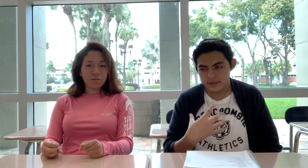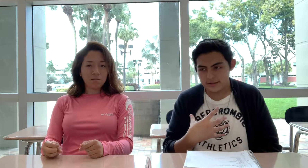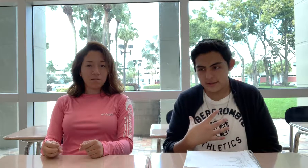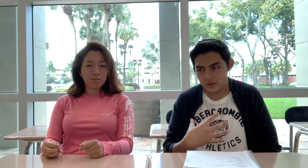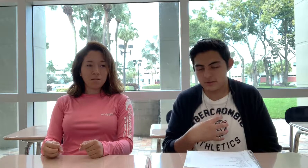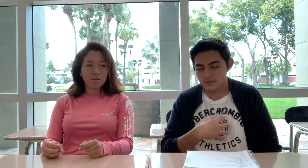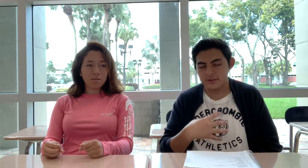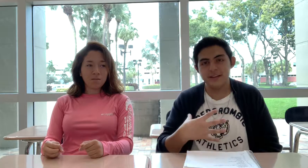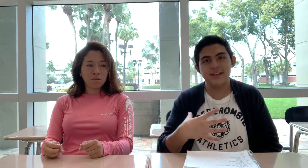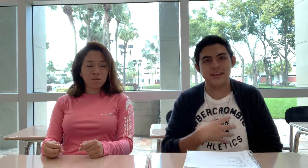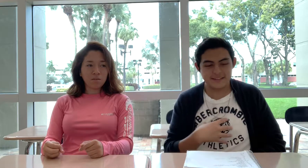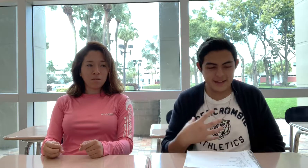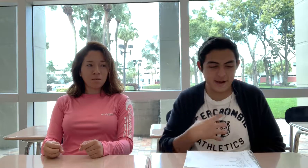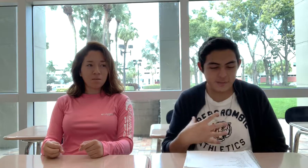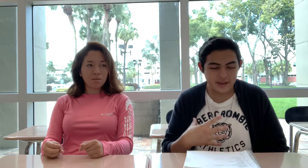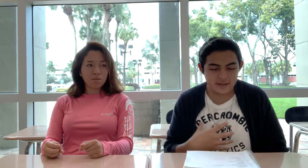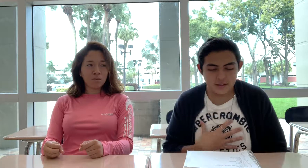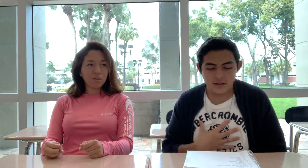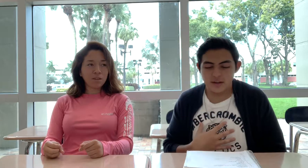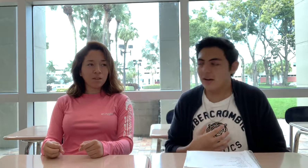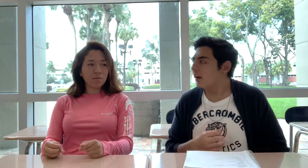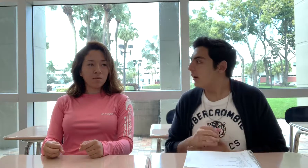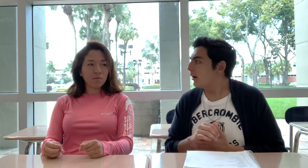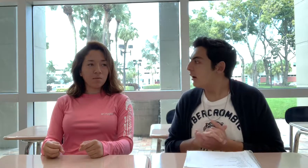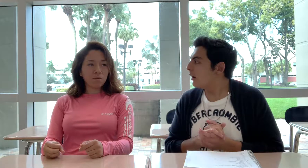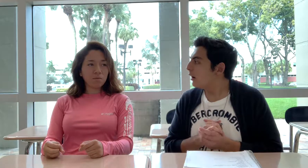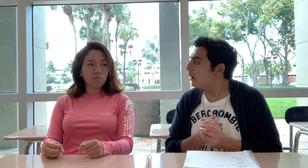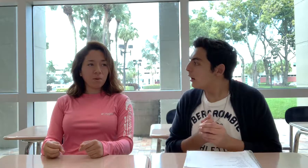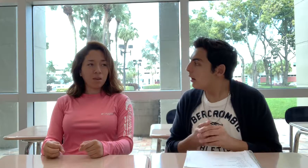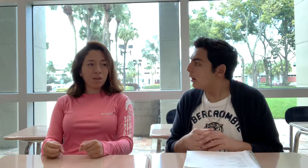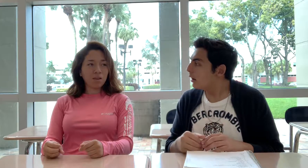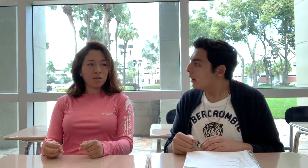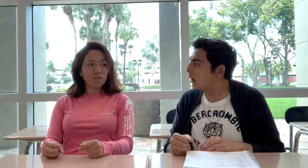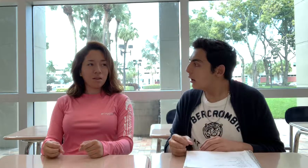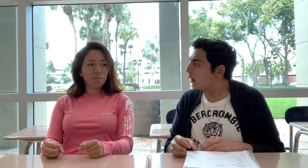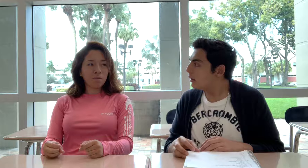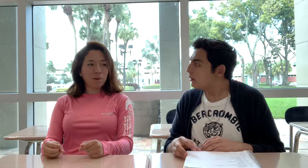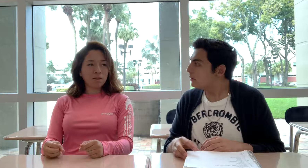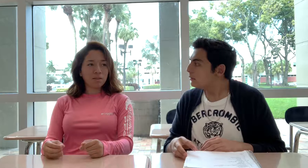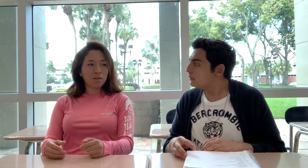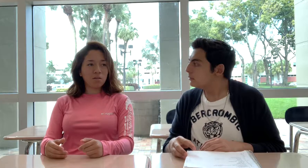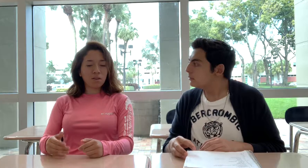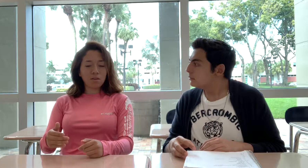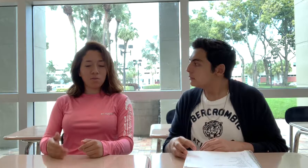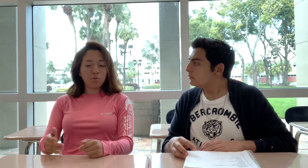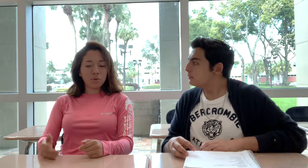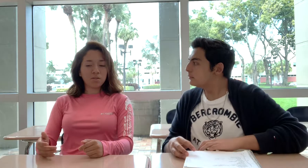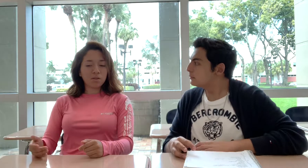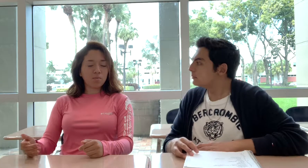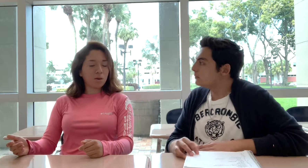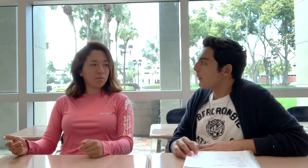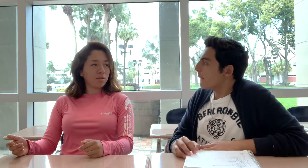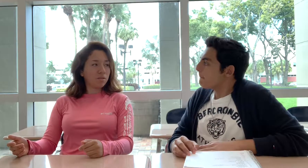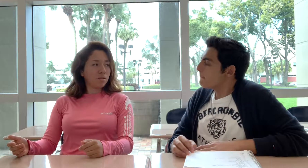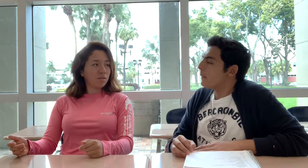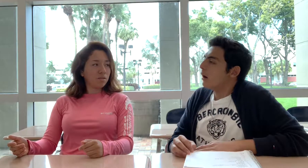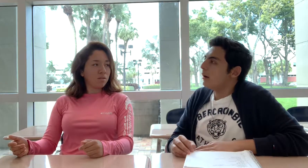Yeah. is his heart. So that is like Iron Man. Do you guys like make these up as the year like new words come out? Um.